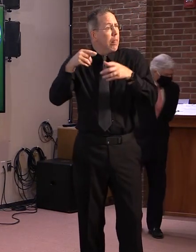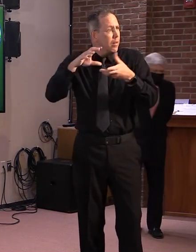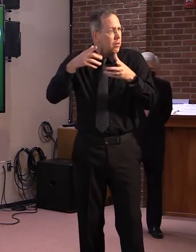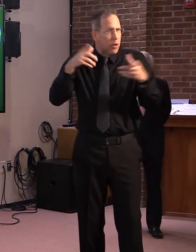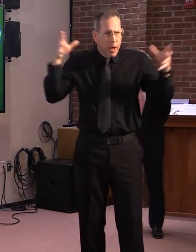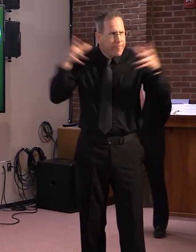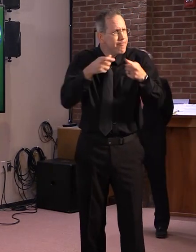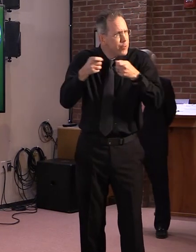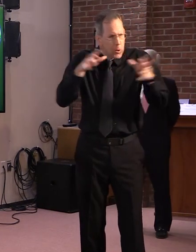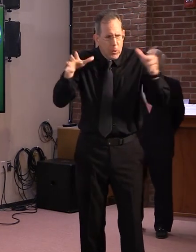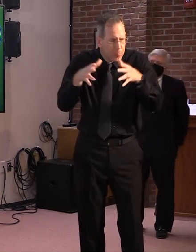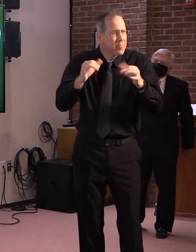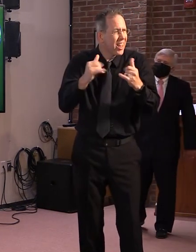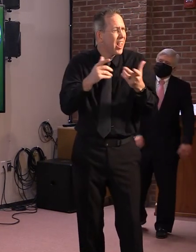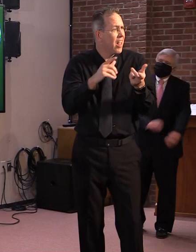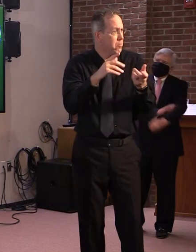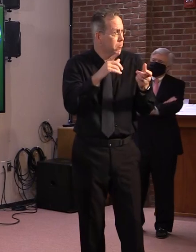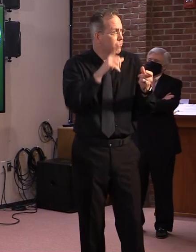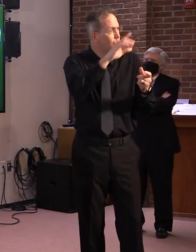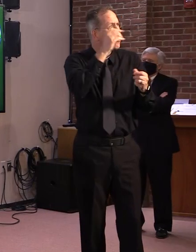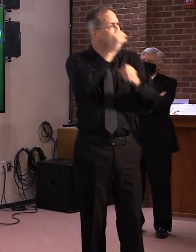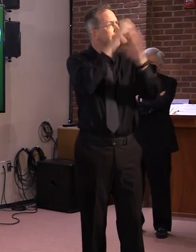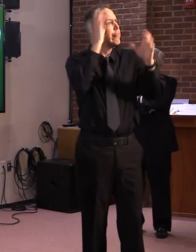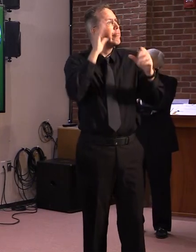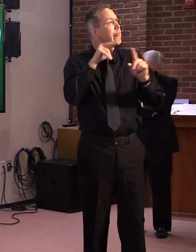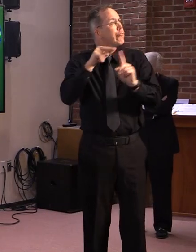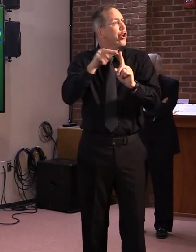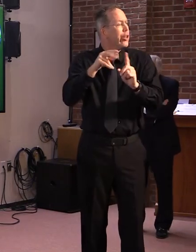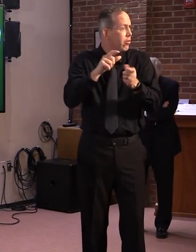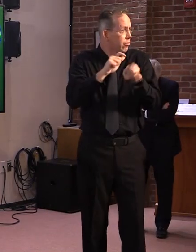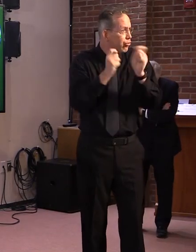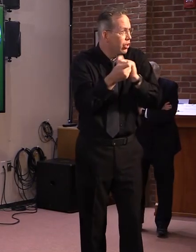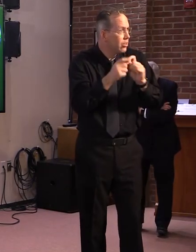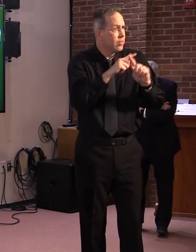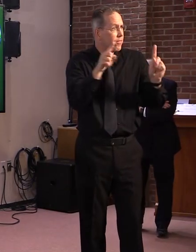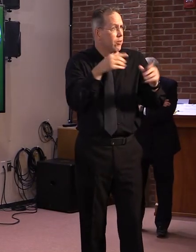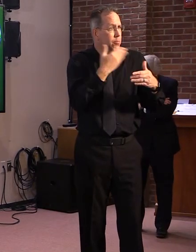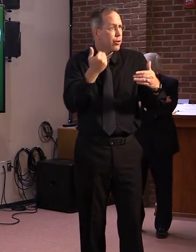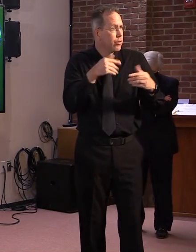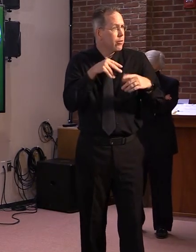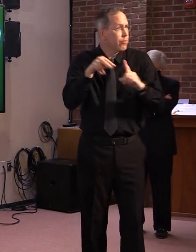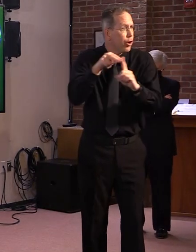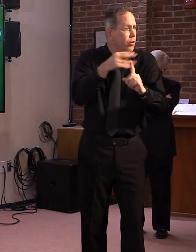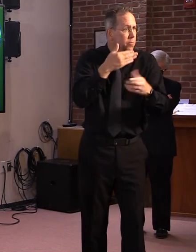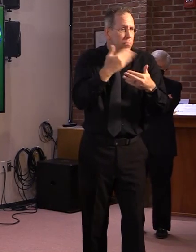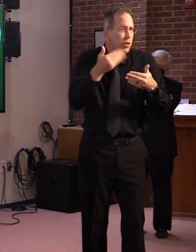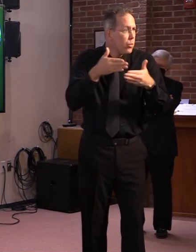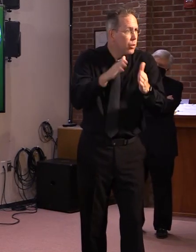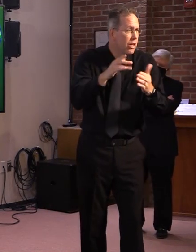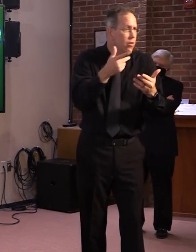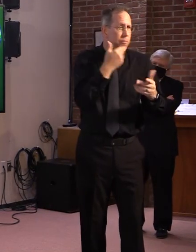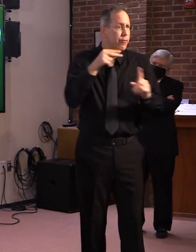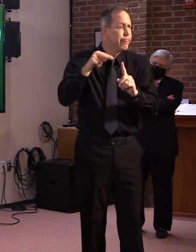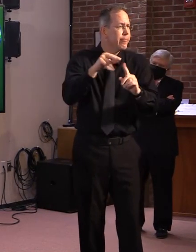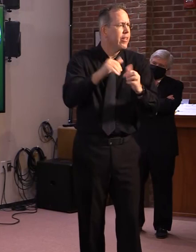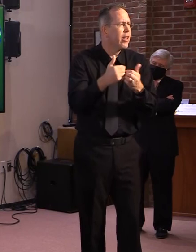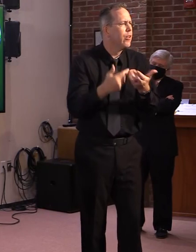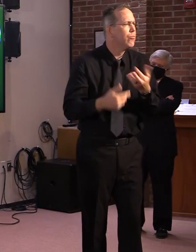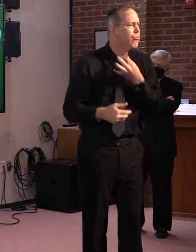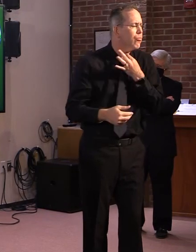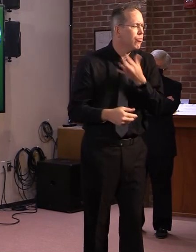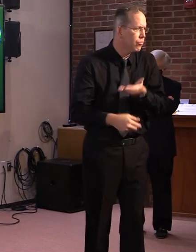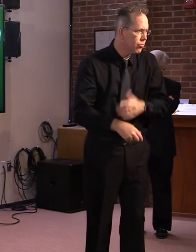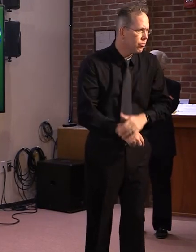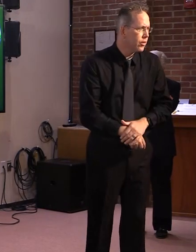We continue to learn every day about what we can do better. We went over that this morning, lessons learned,